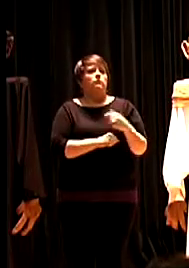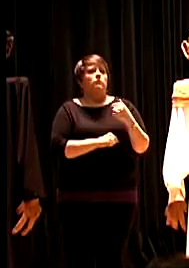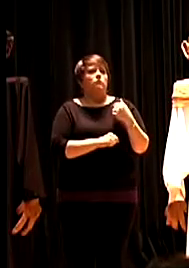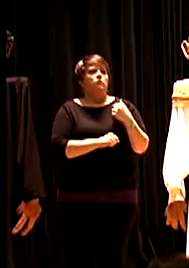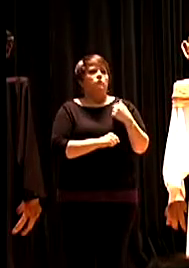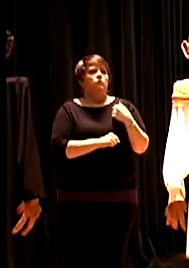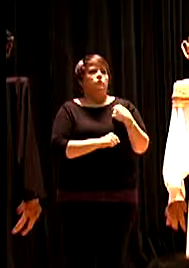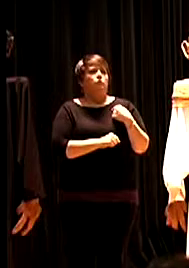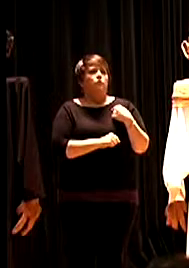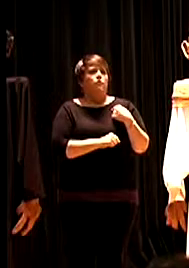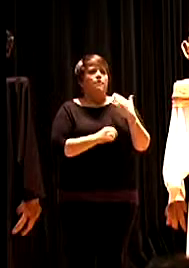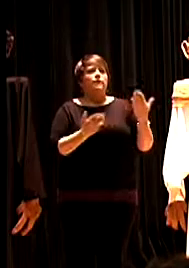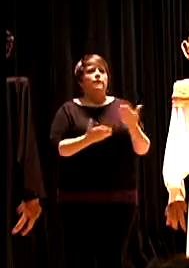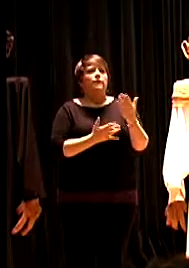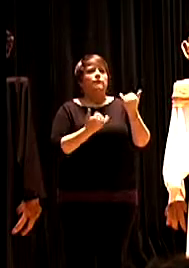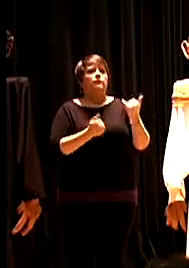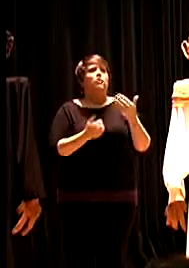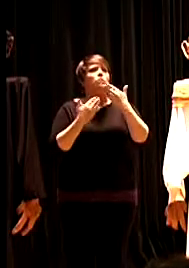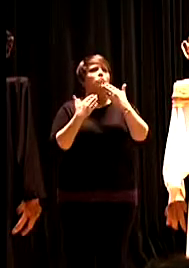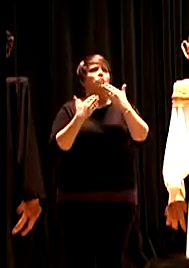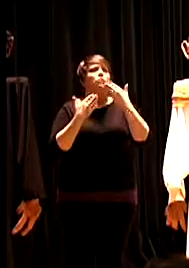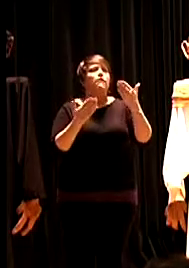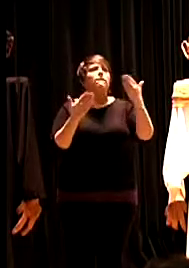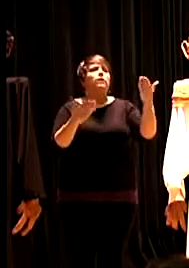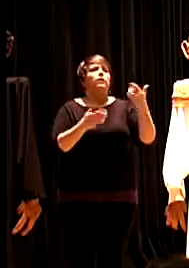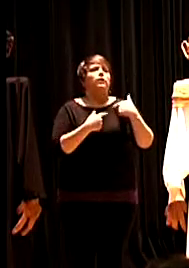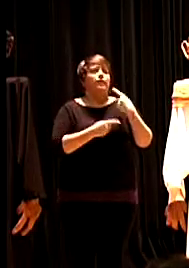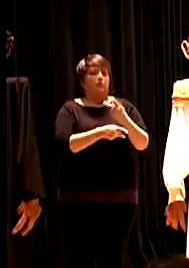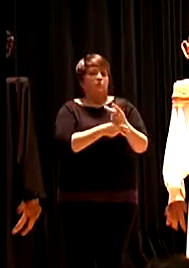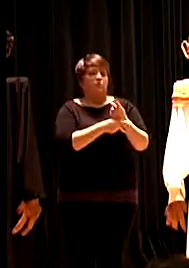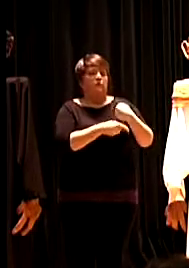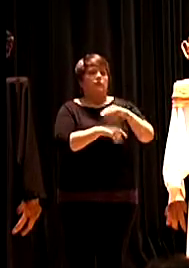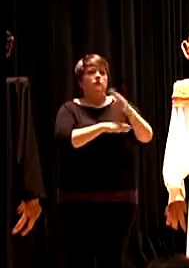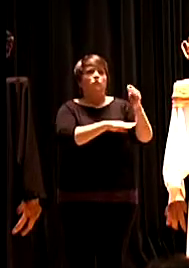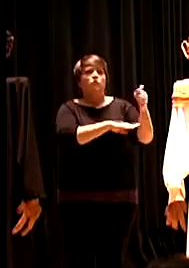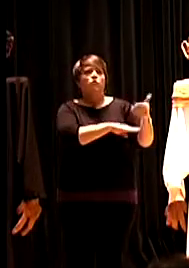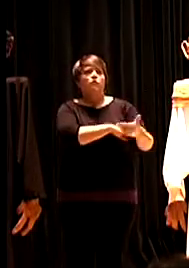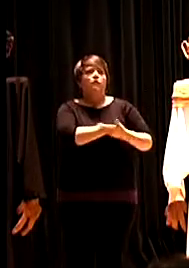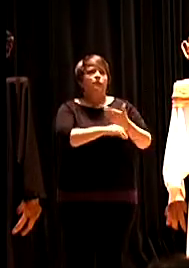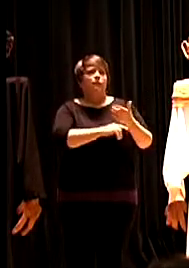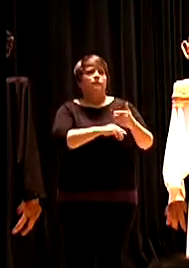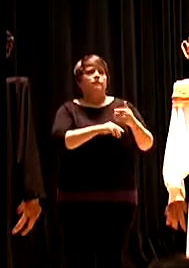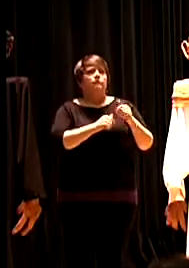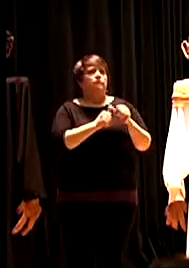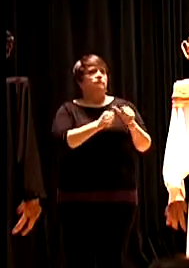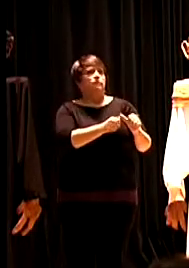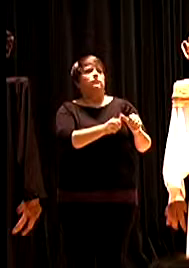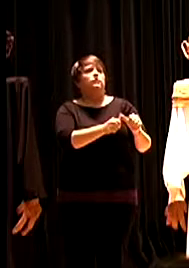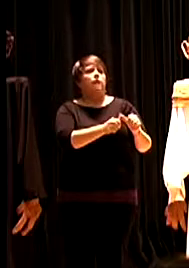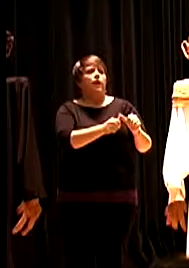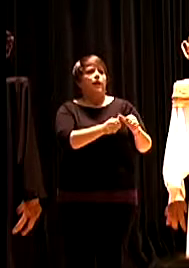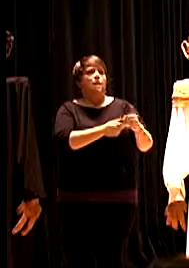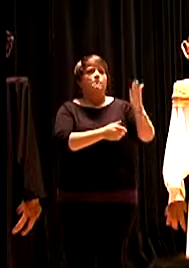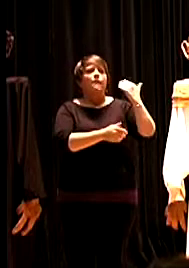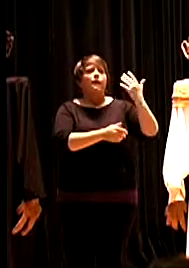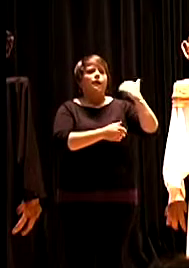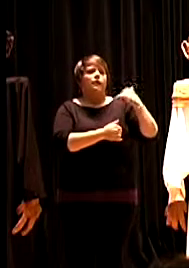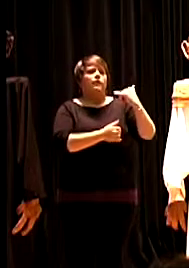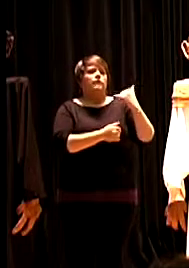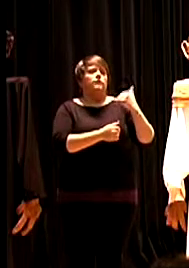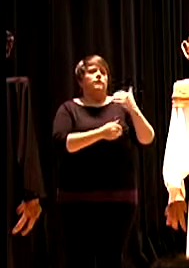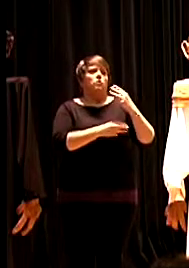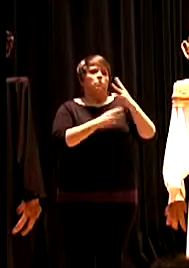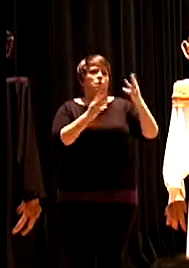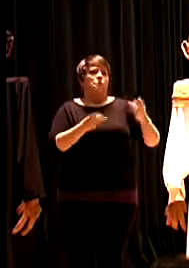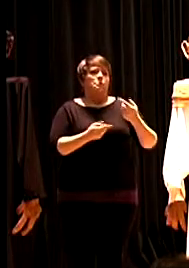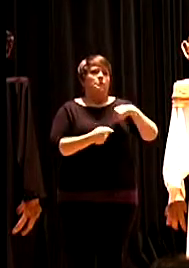today grateful that thou hast kept us through the long night and the past and ushered us into